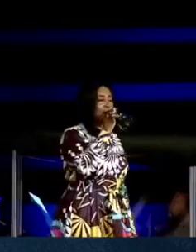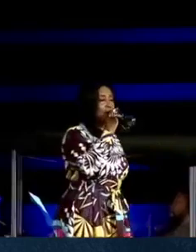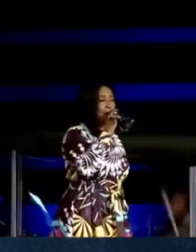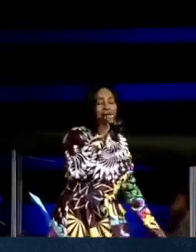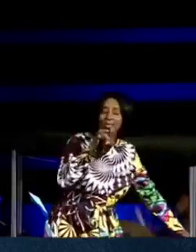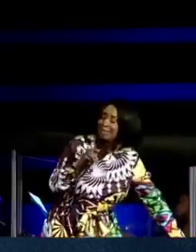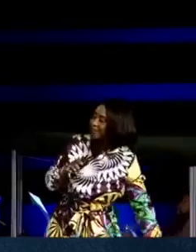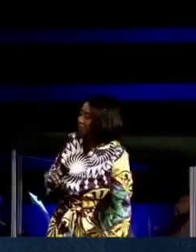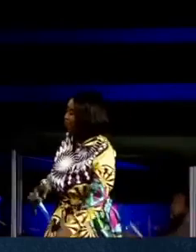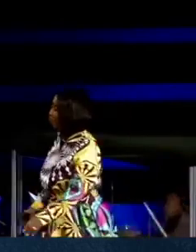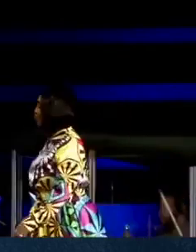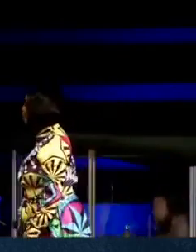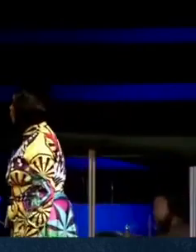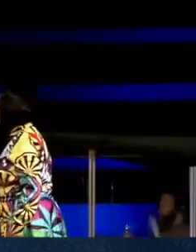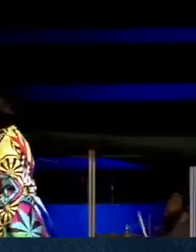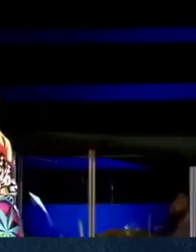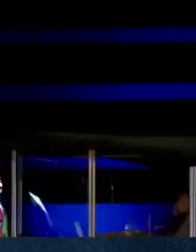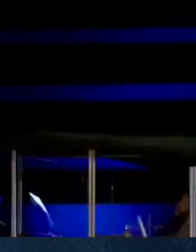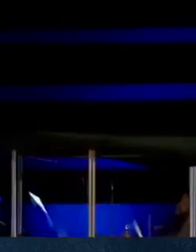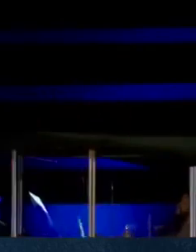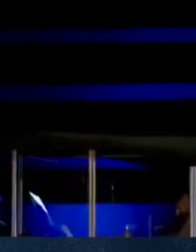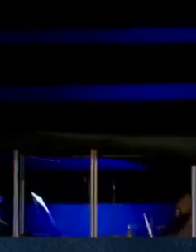sure won't kill me.